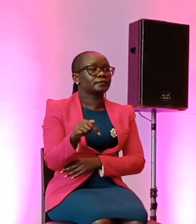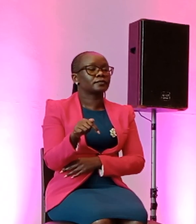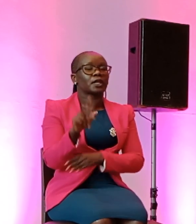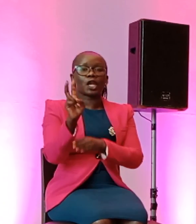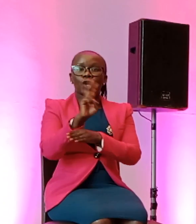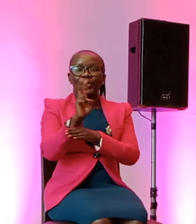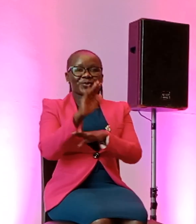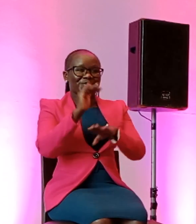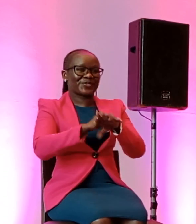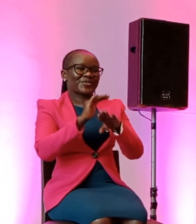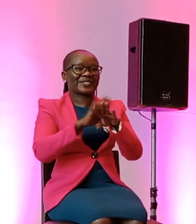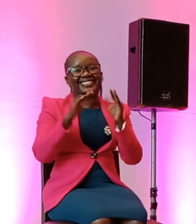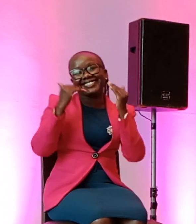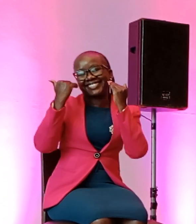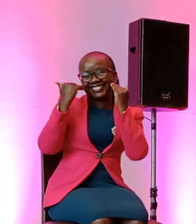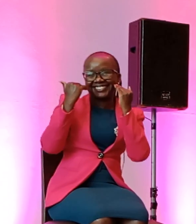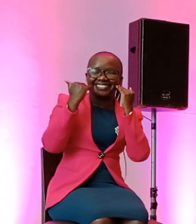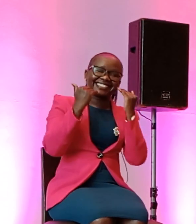good in the outside,